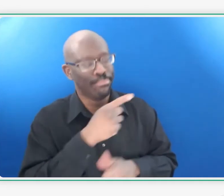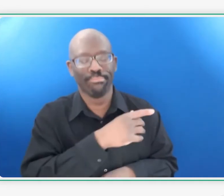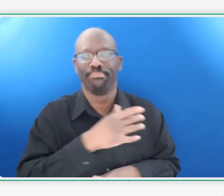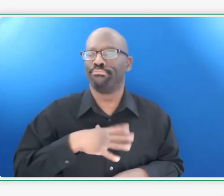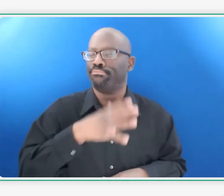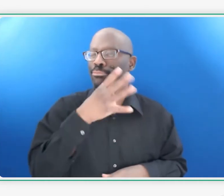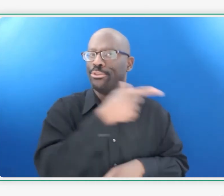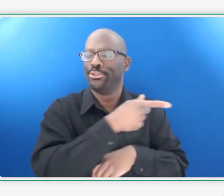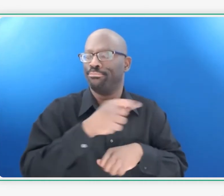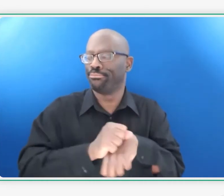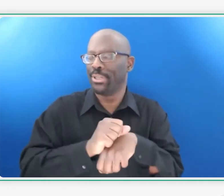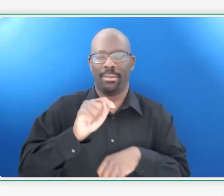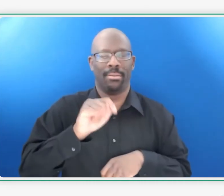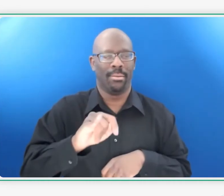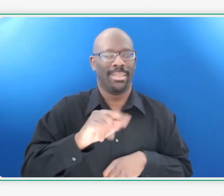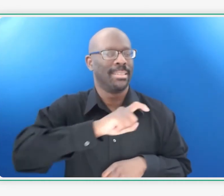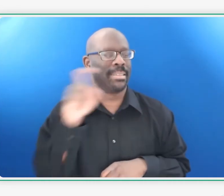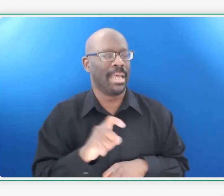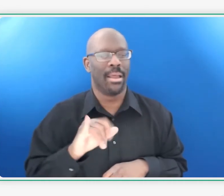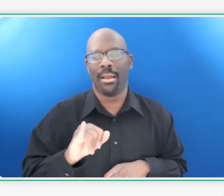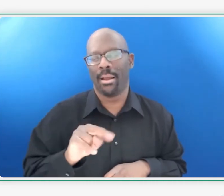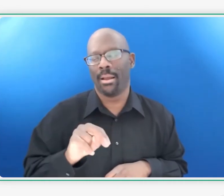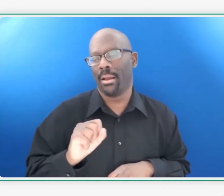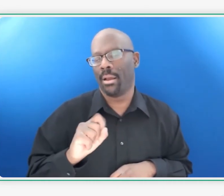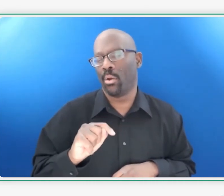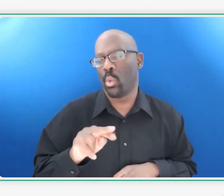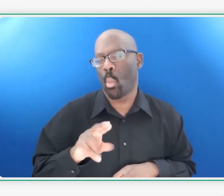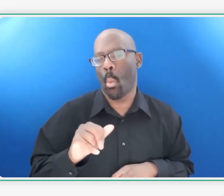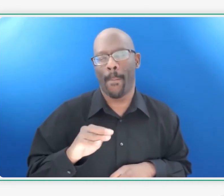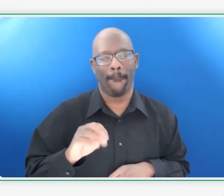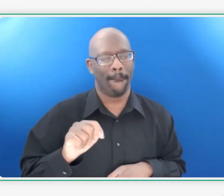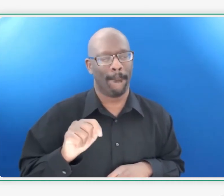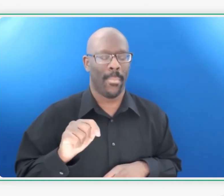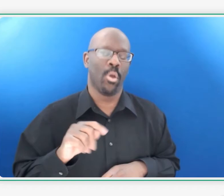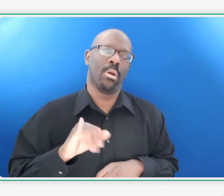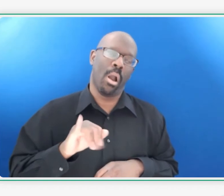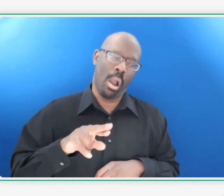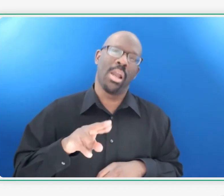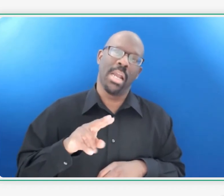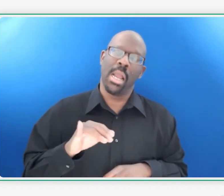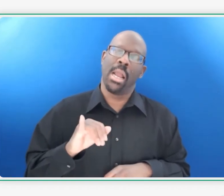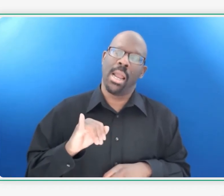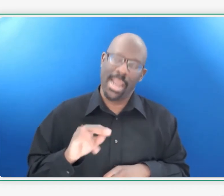I was a child, my mother worked for Texas Instruments.